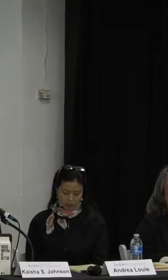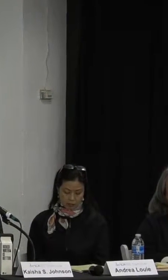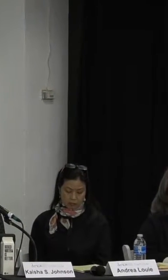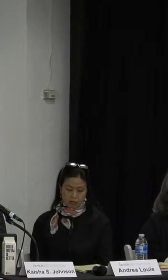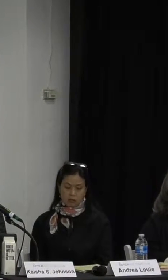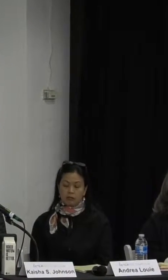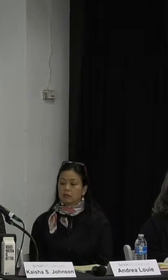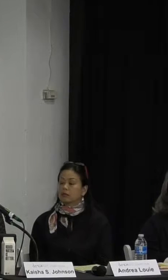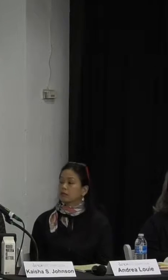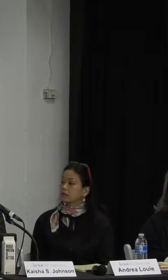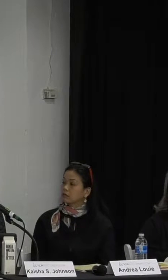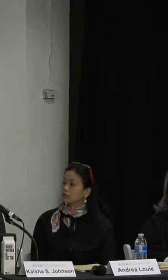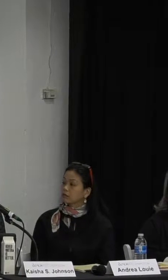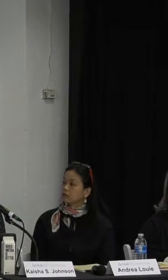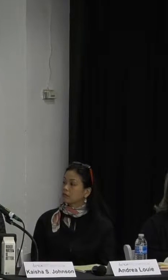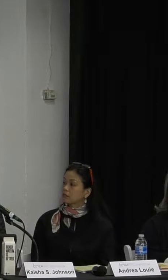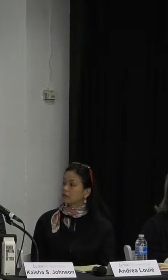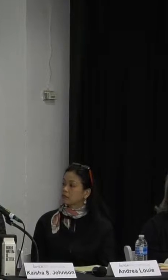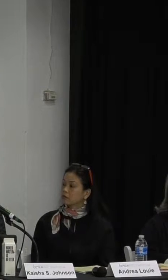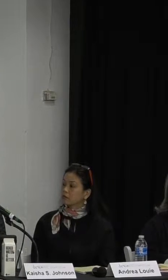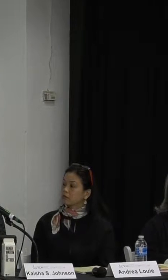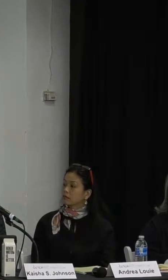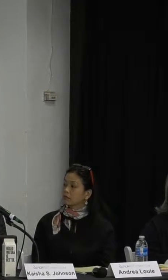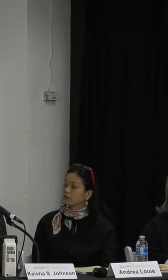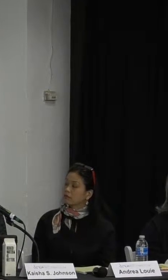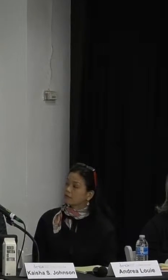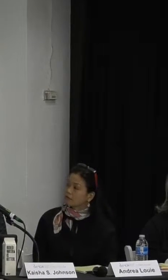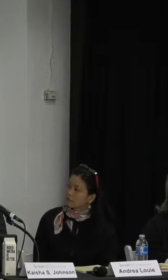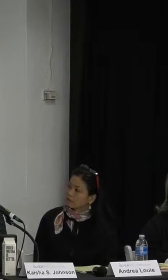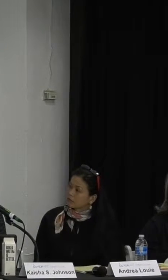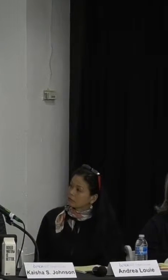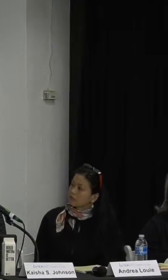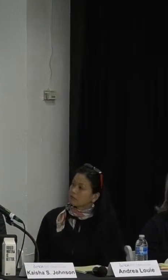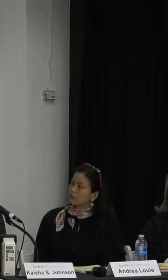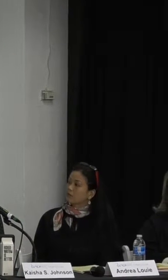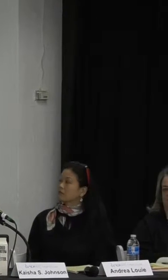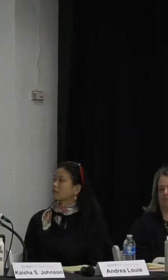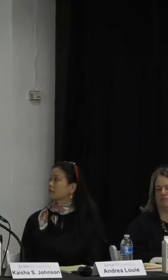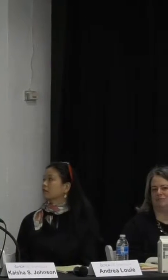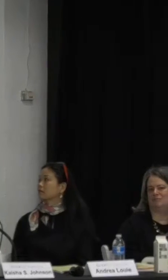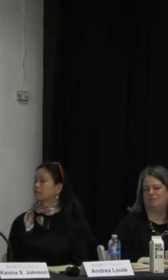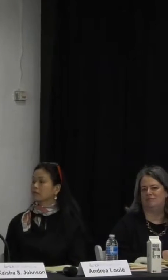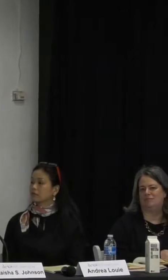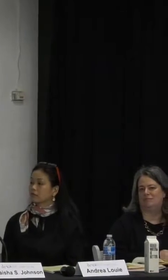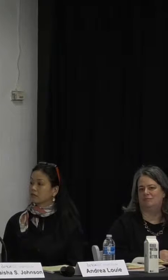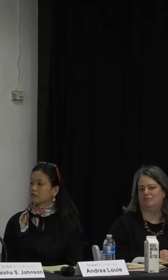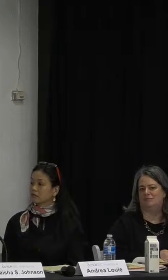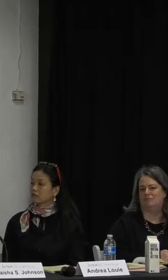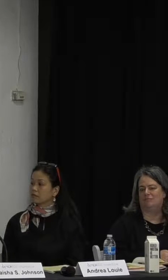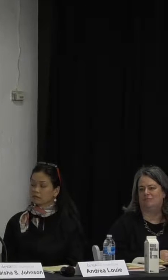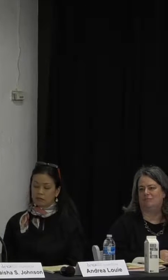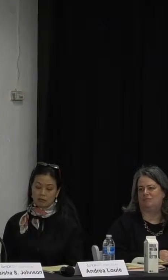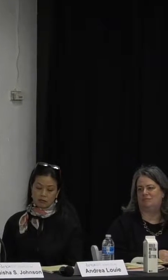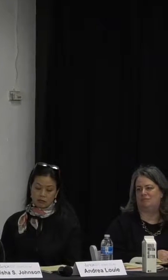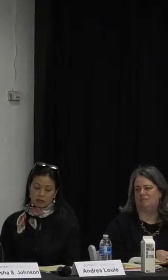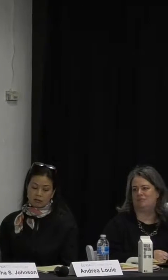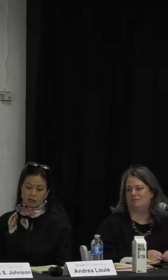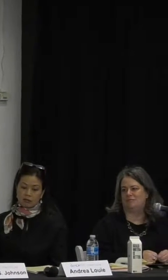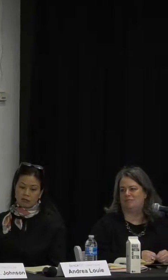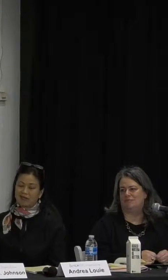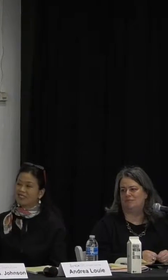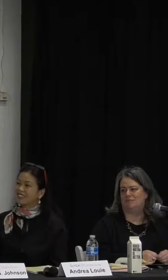of Color in the Arts was founded, to help promote equitable opportunities for women leaders. And to be clear, our belief is